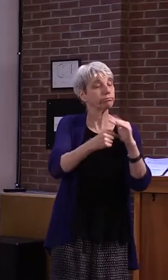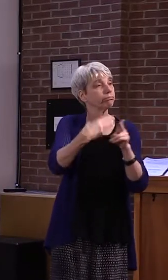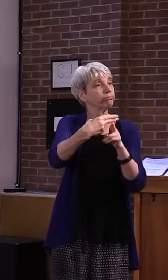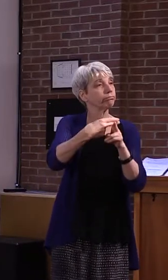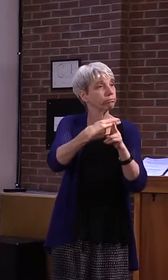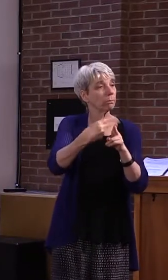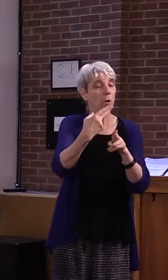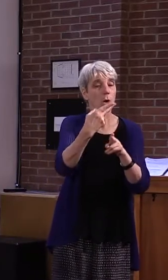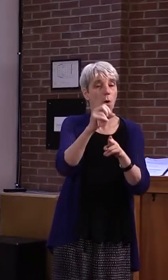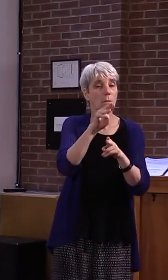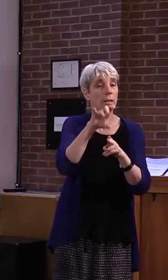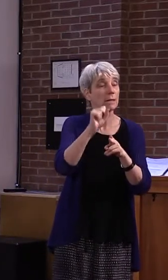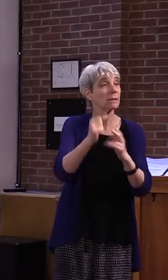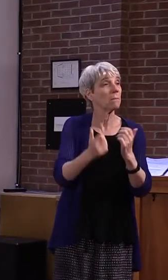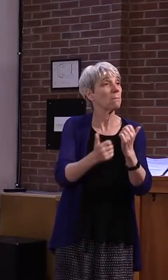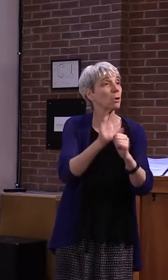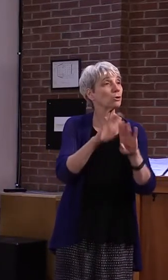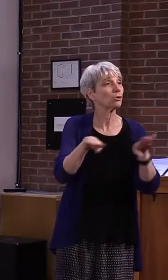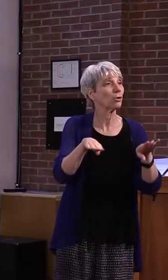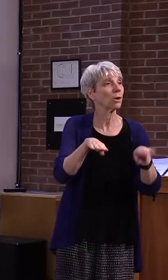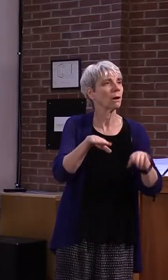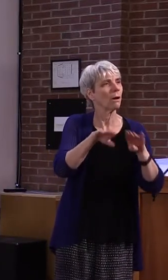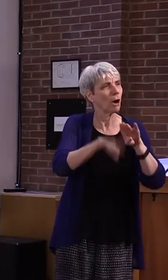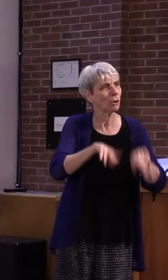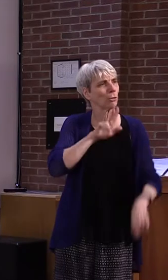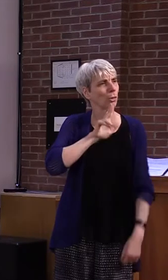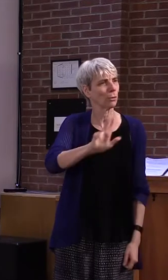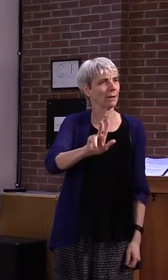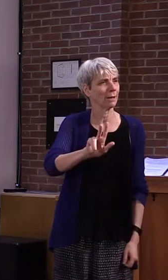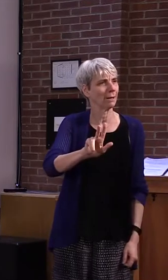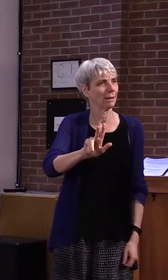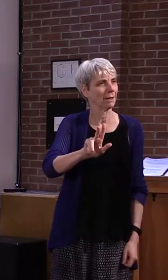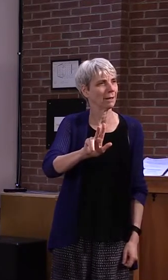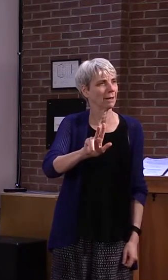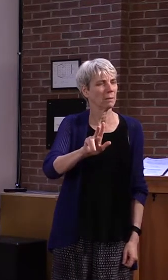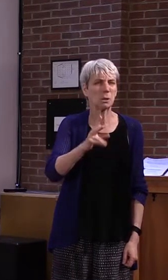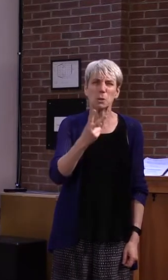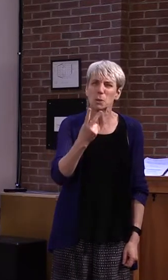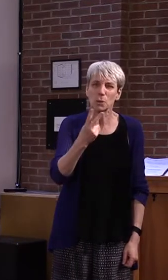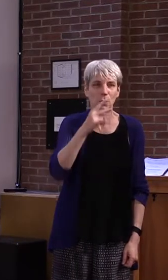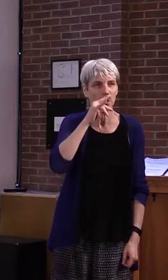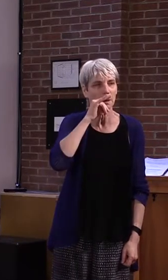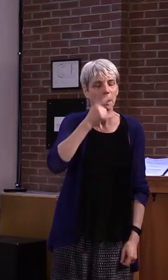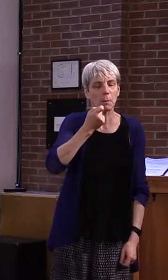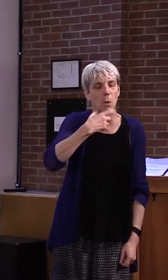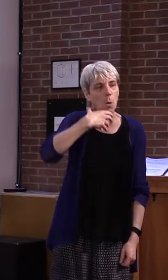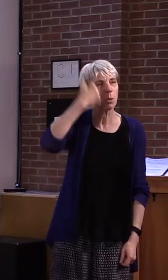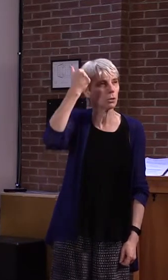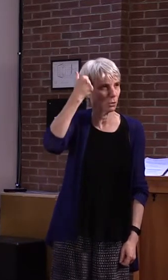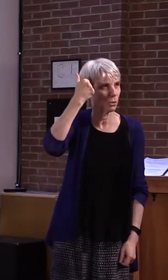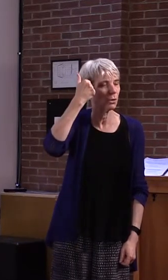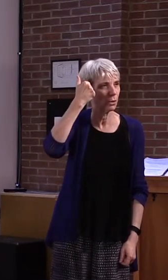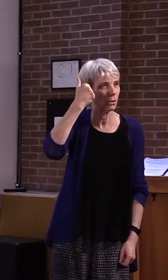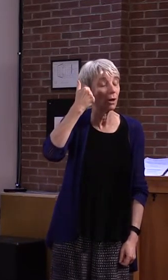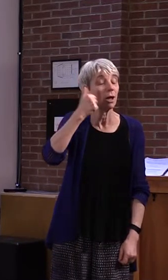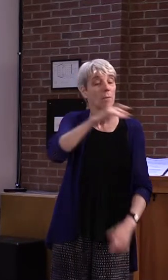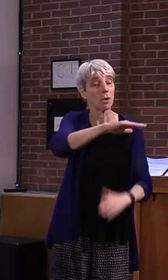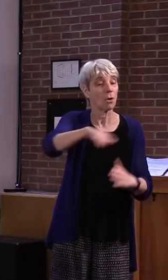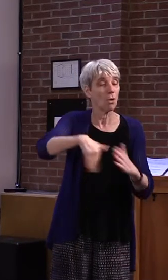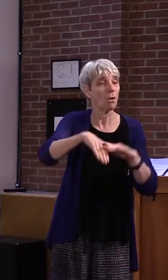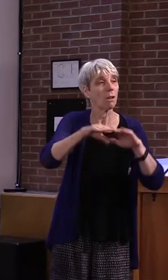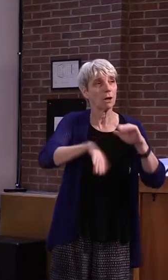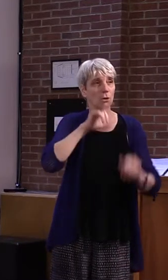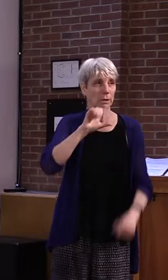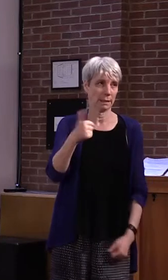the age of three. I think we have two that are not under the age of three, and they are under the age